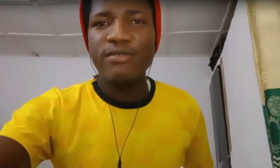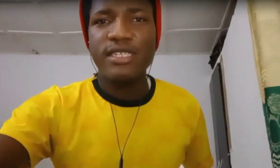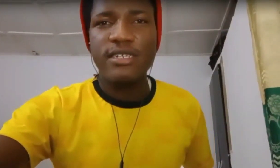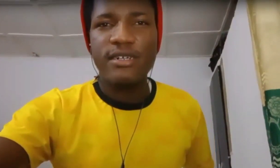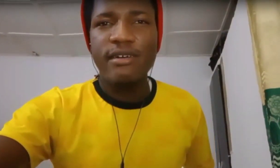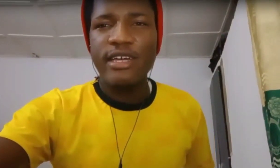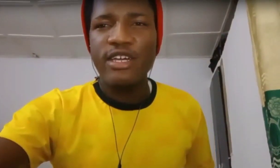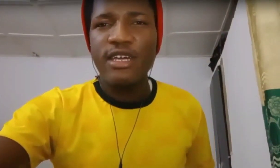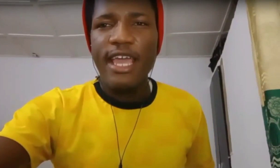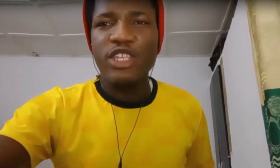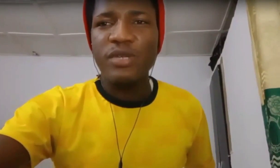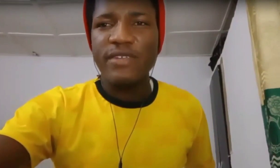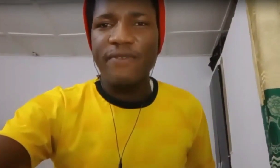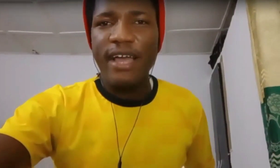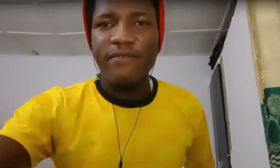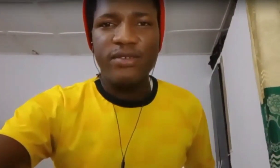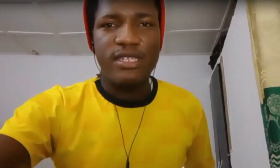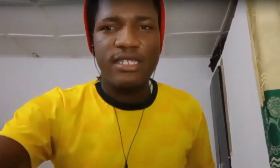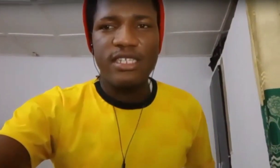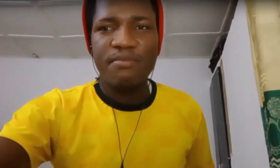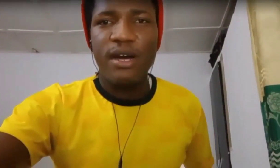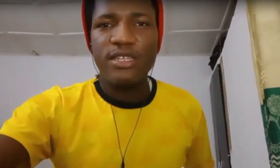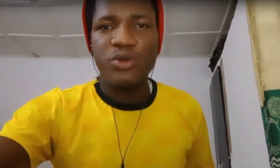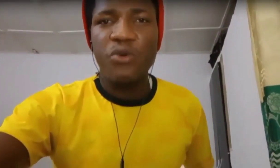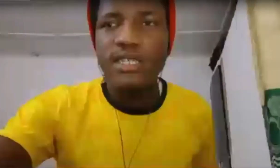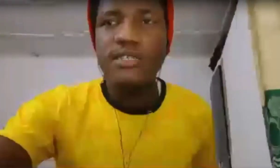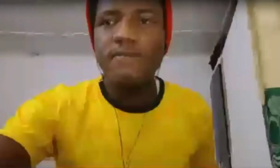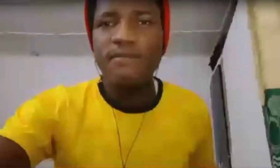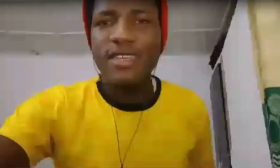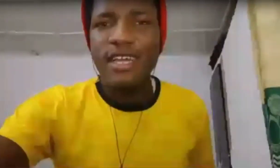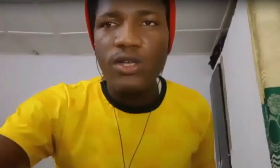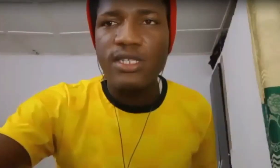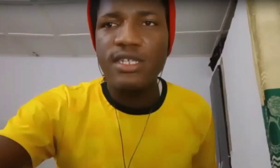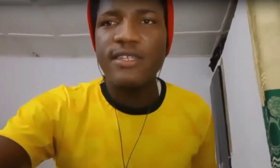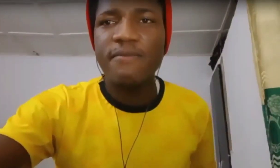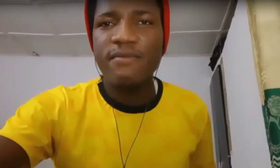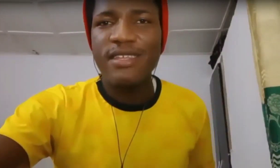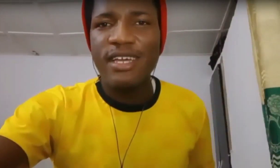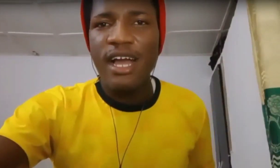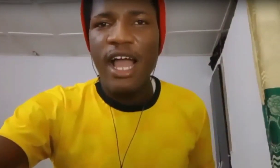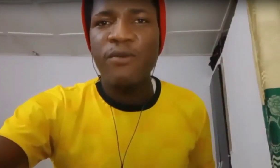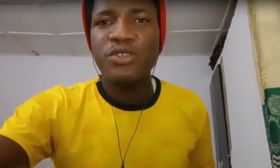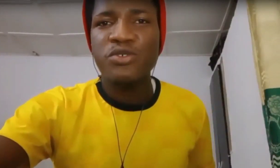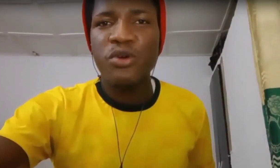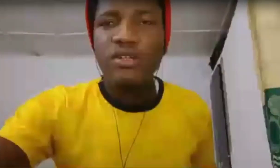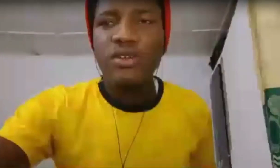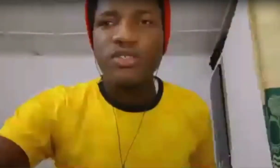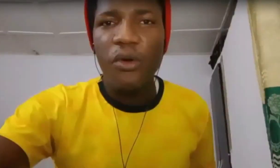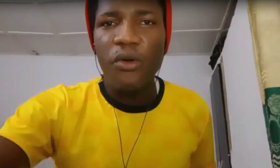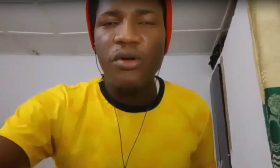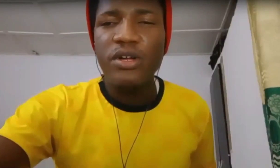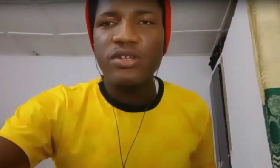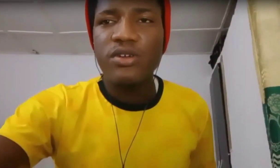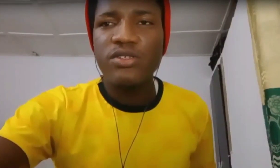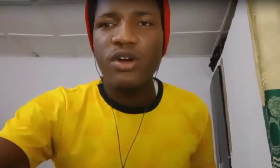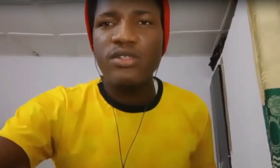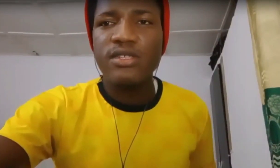this part is over. Trust Austin. I want you to go. Trust Austin. Admins, unmute Trust